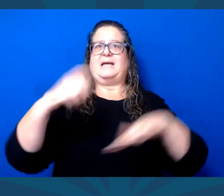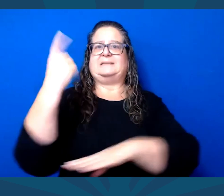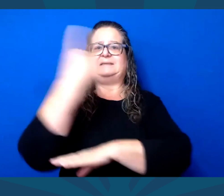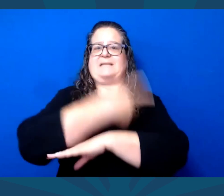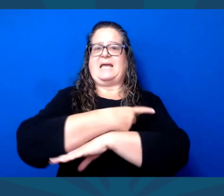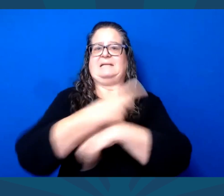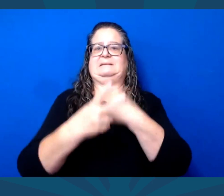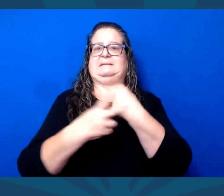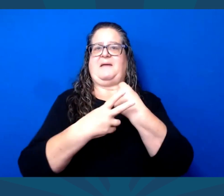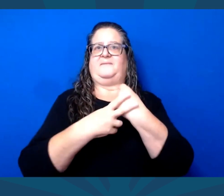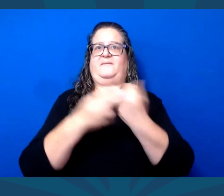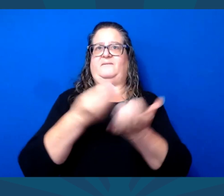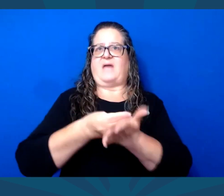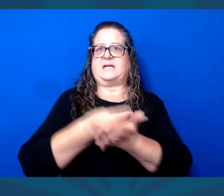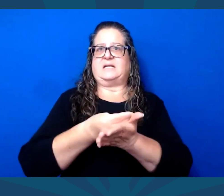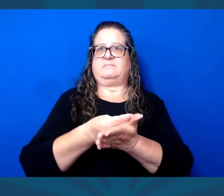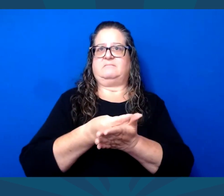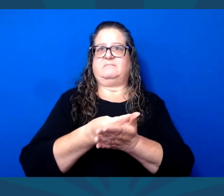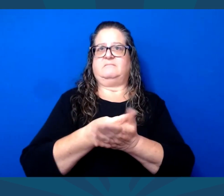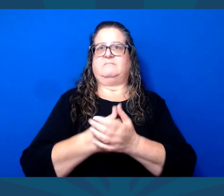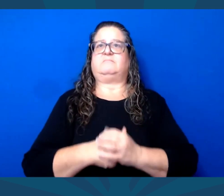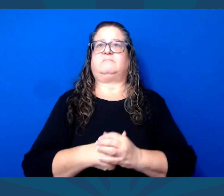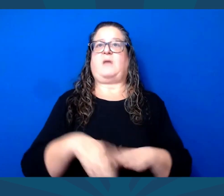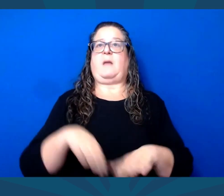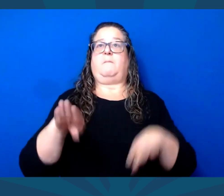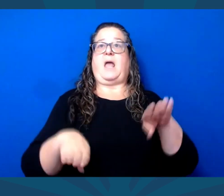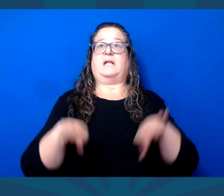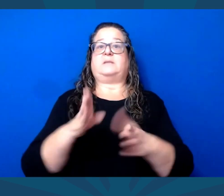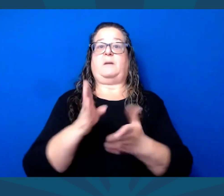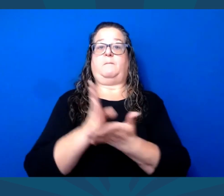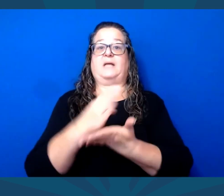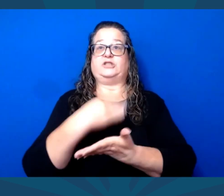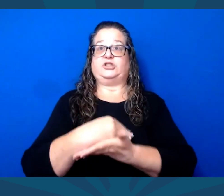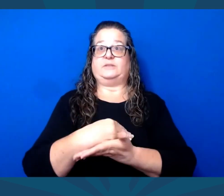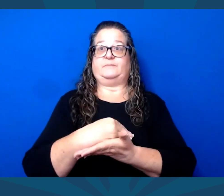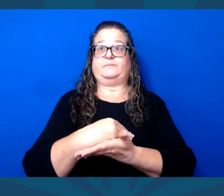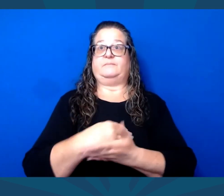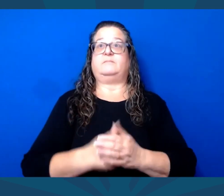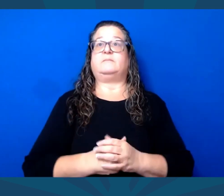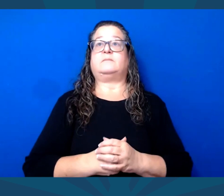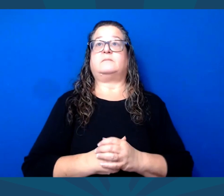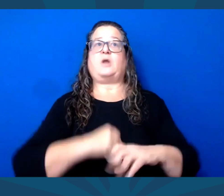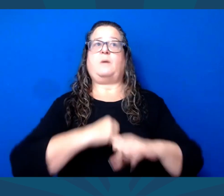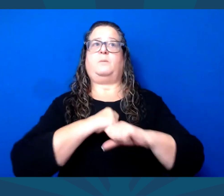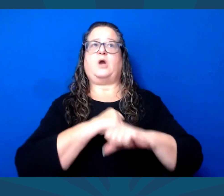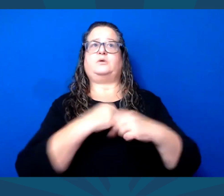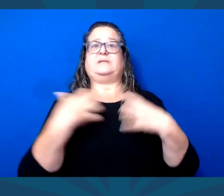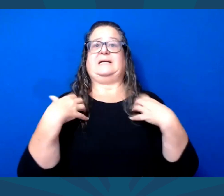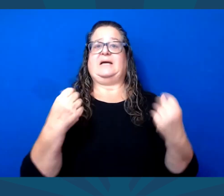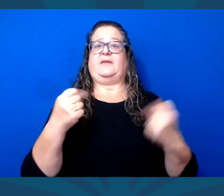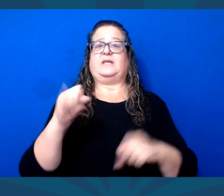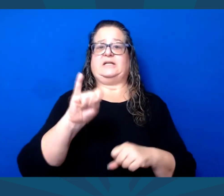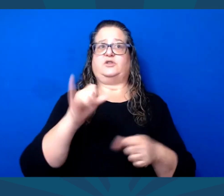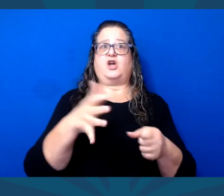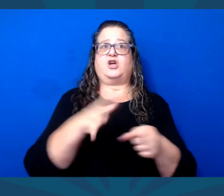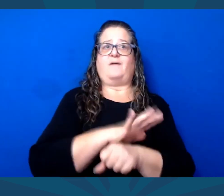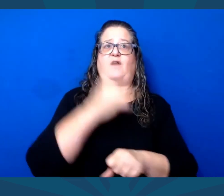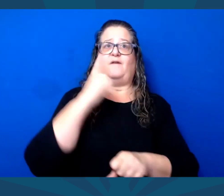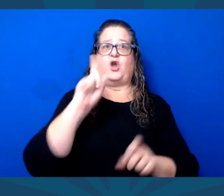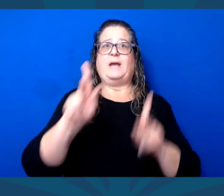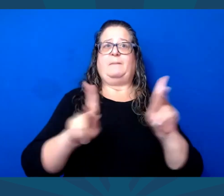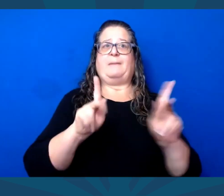increasing the state's rainy day fund savings, balancing the budget, protecting health coverage